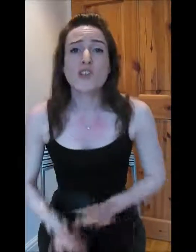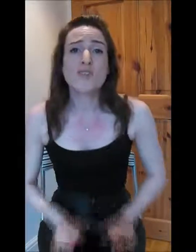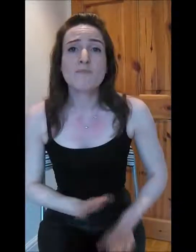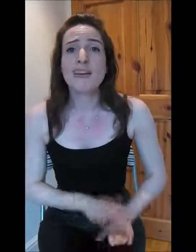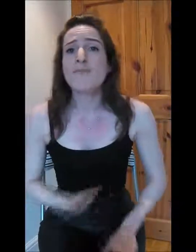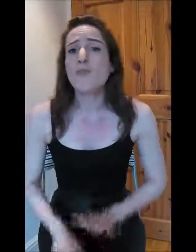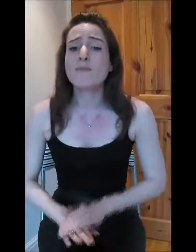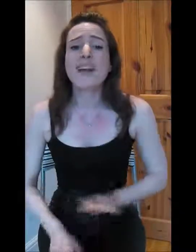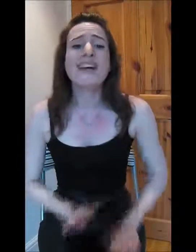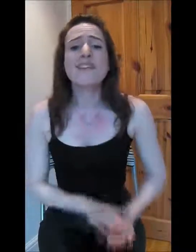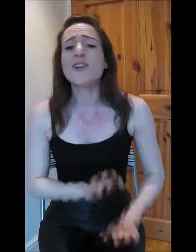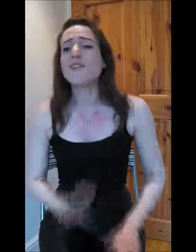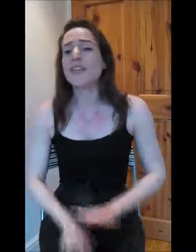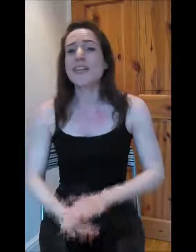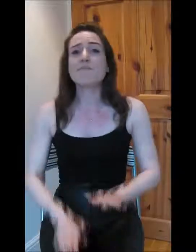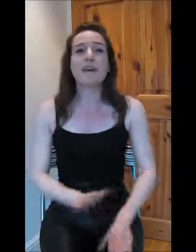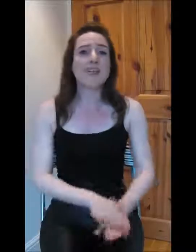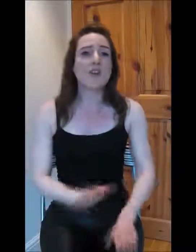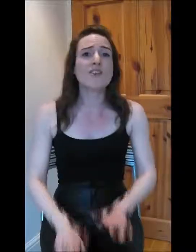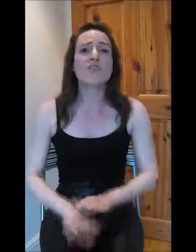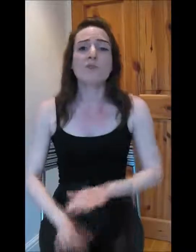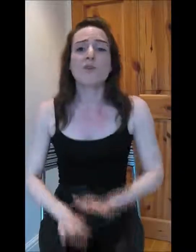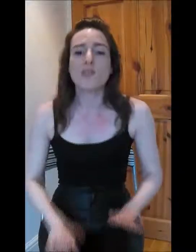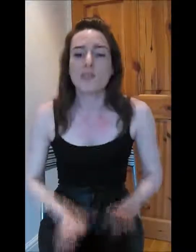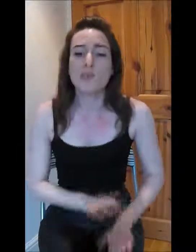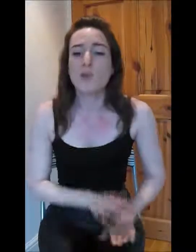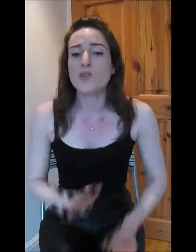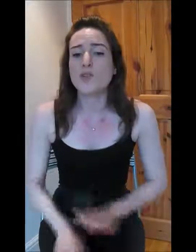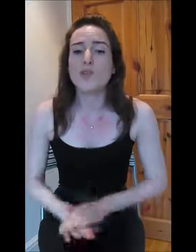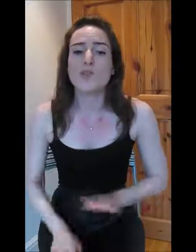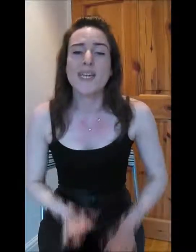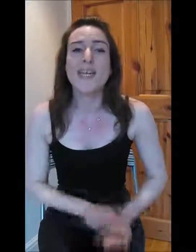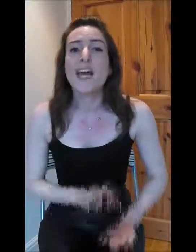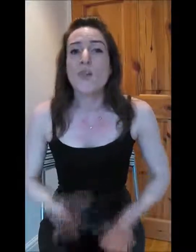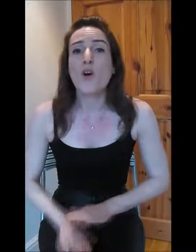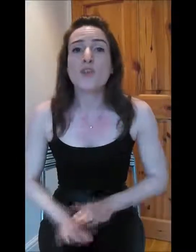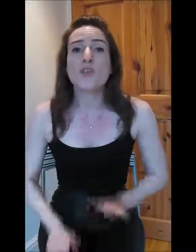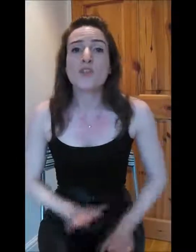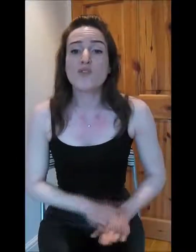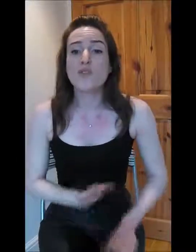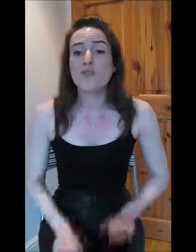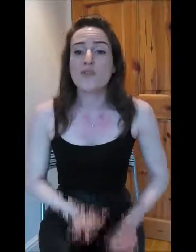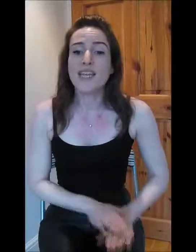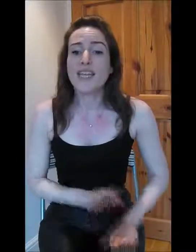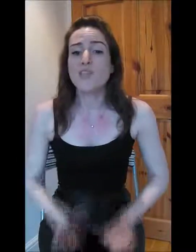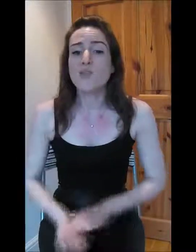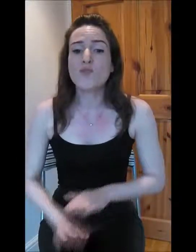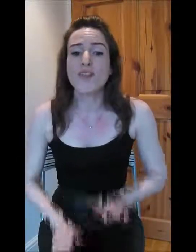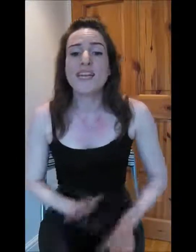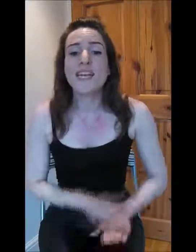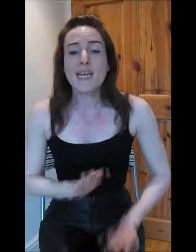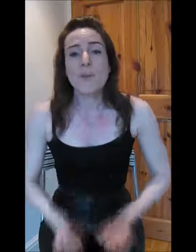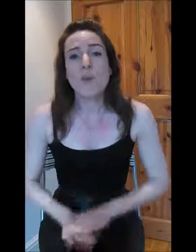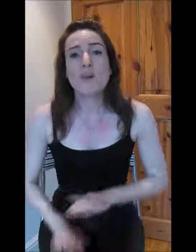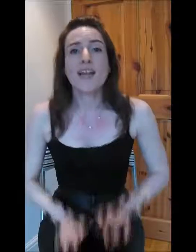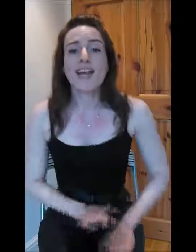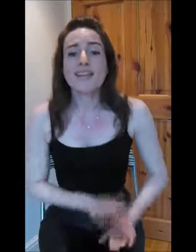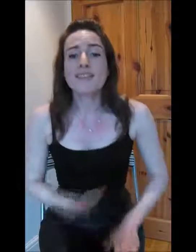to the man from Galilee. My God spoke, he spoke so sweet. Boy, of the shuffle of the angels' feet. Put one hand